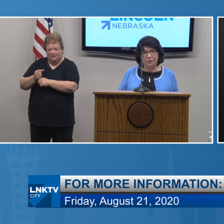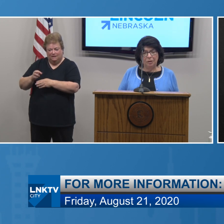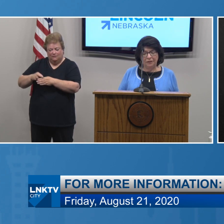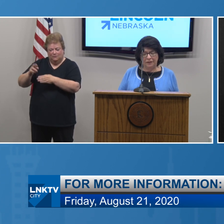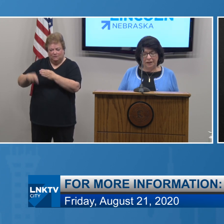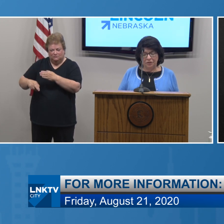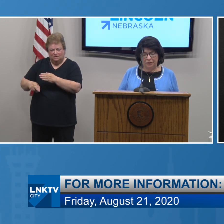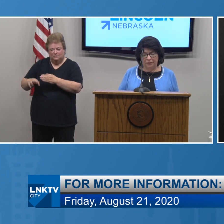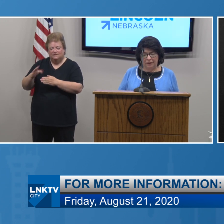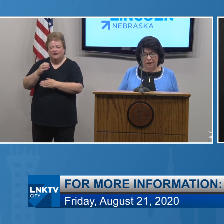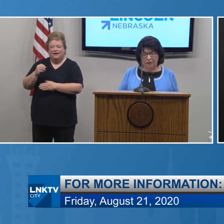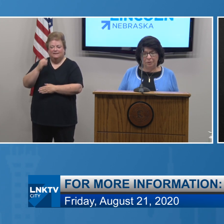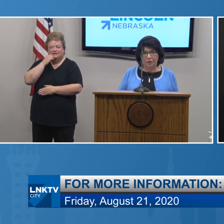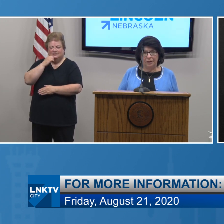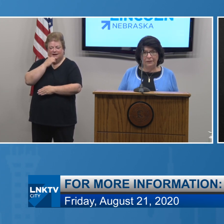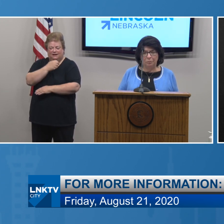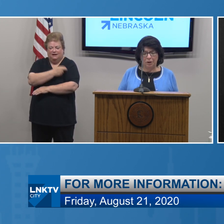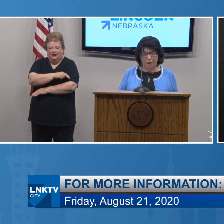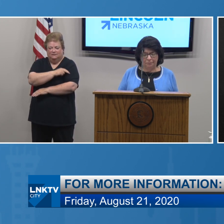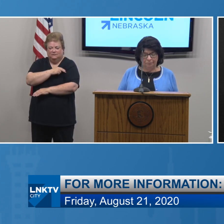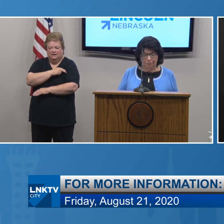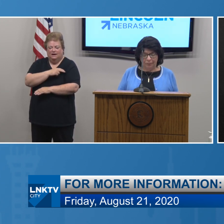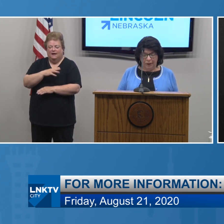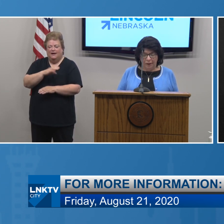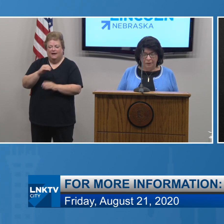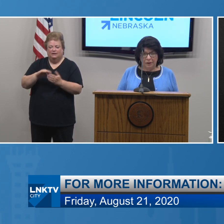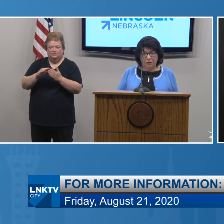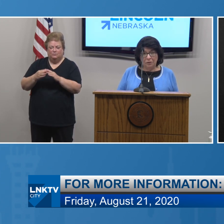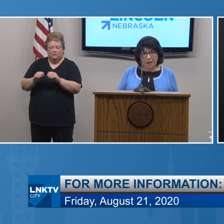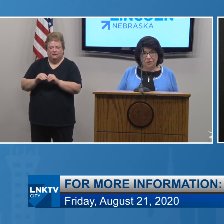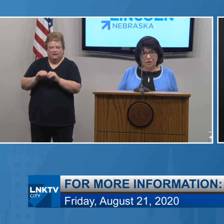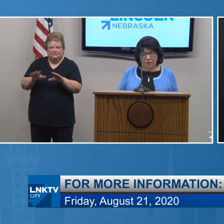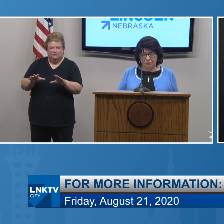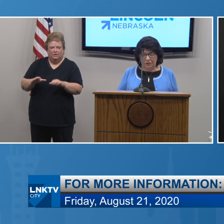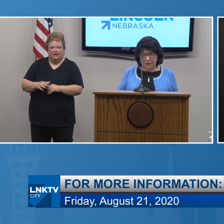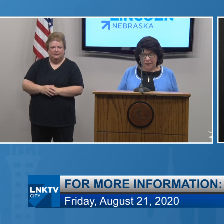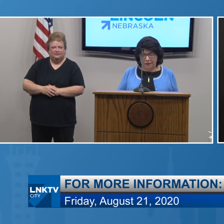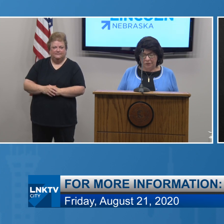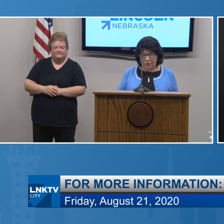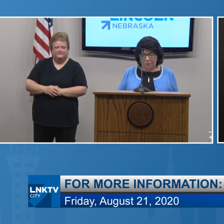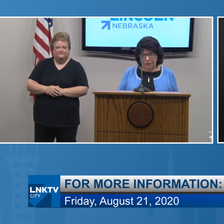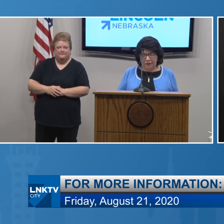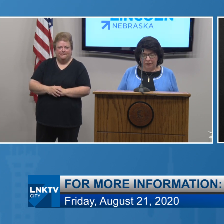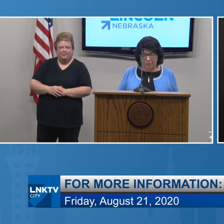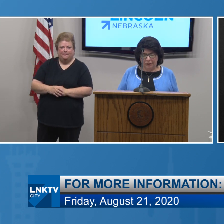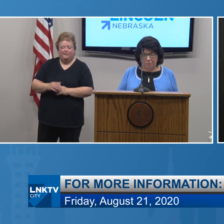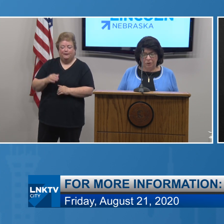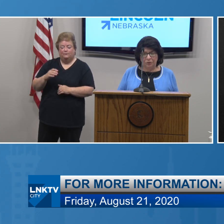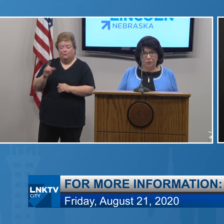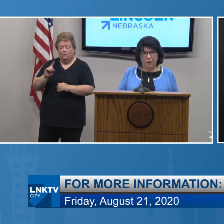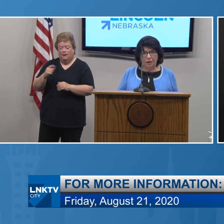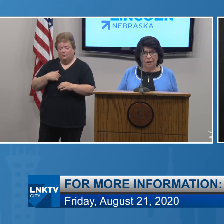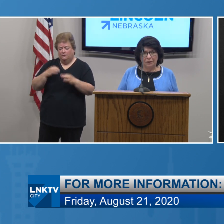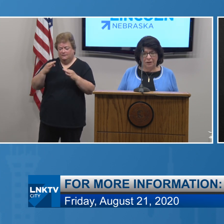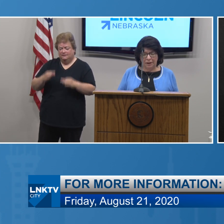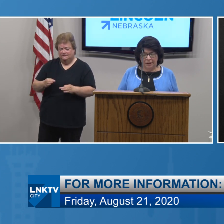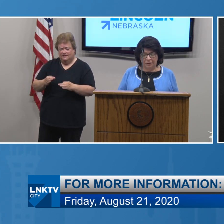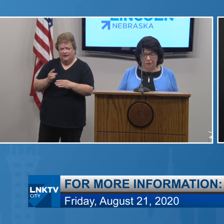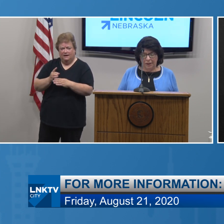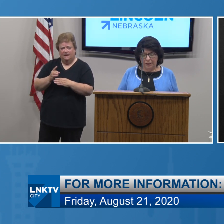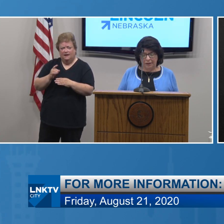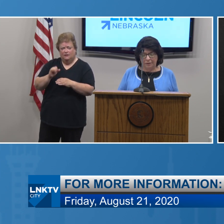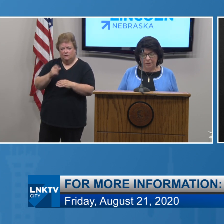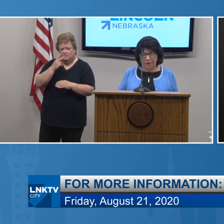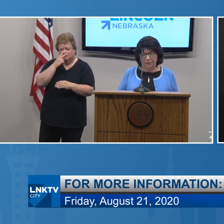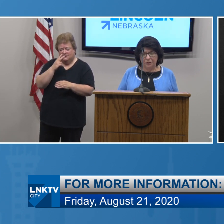daily hospitalizations, and community spread. The location of the risk dial is represented by the blue square outlined